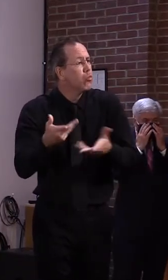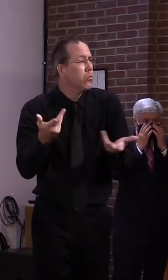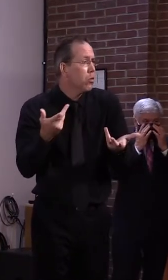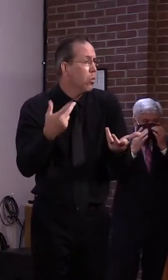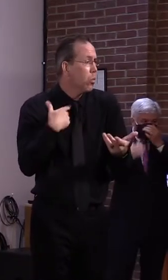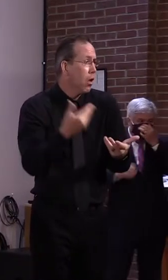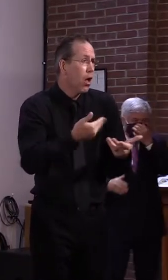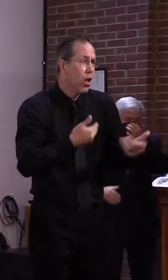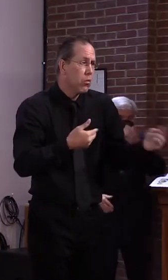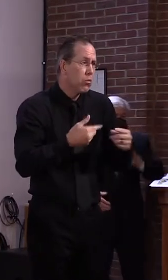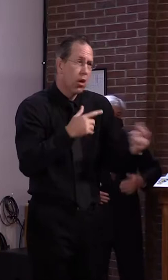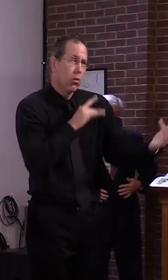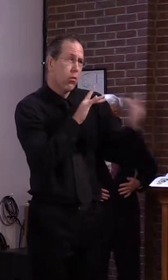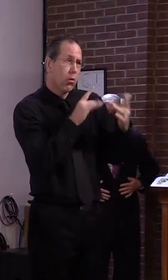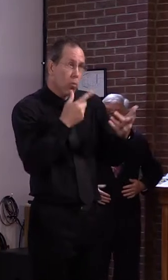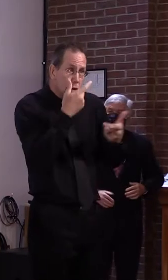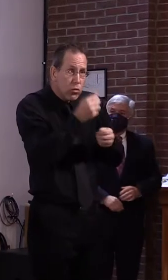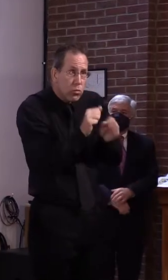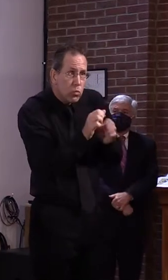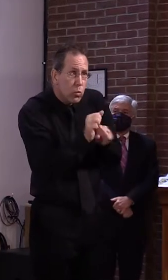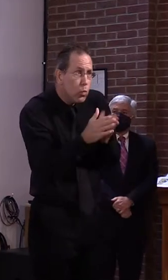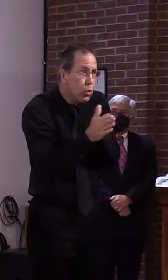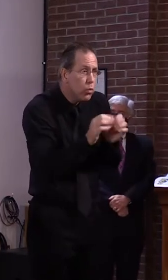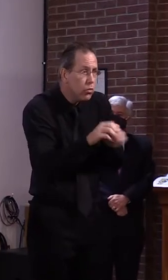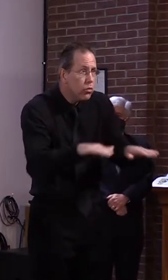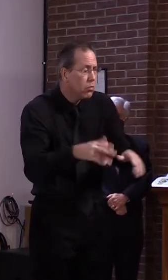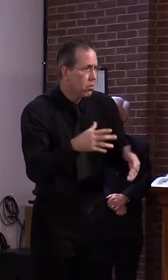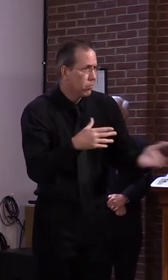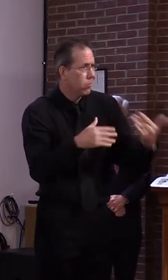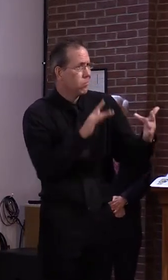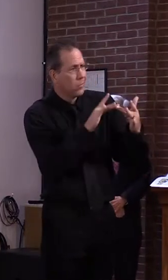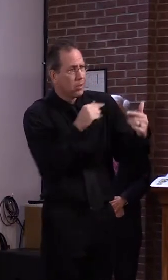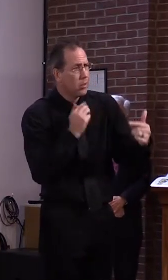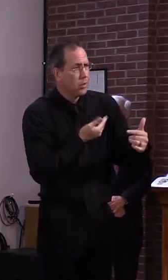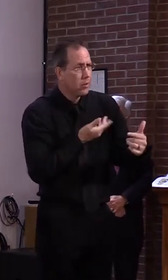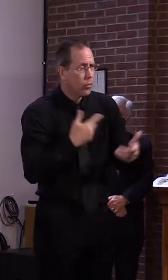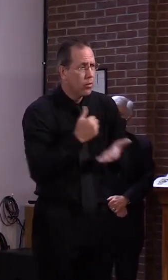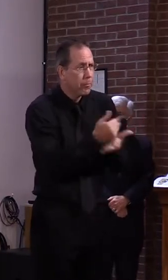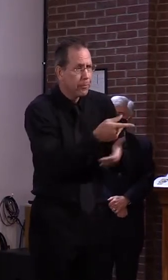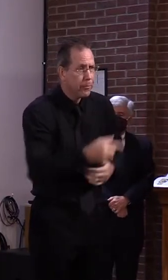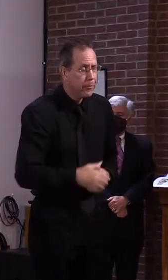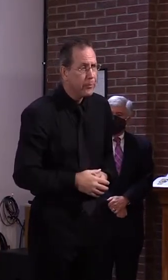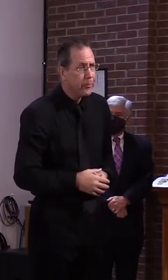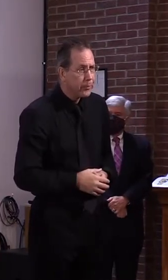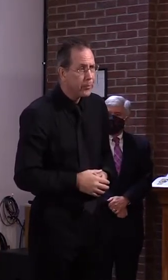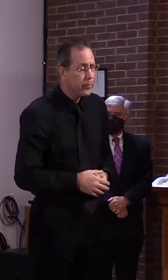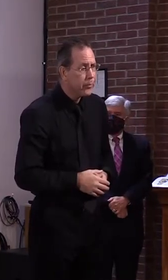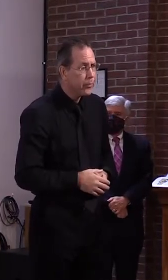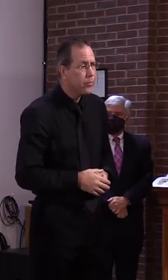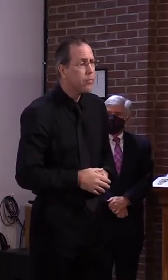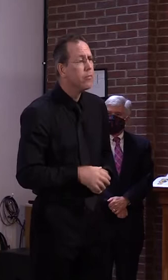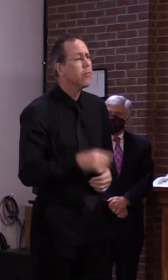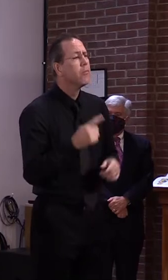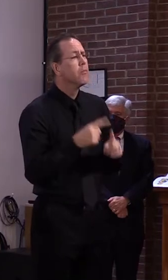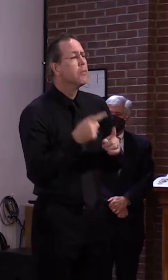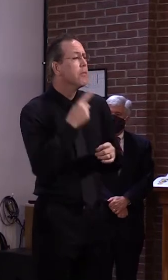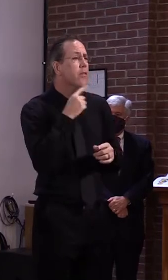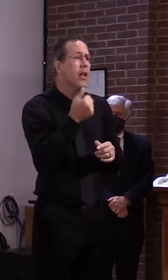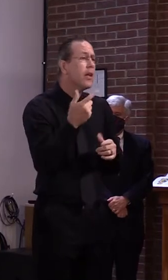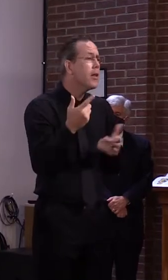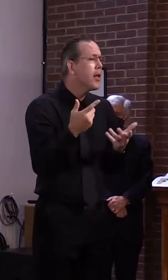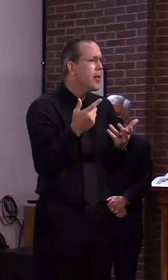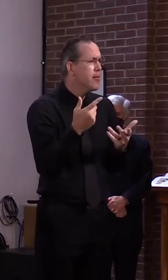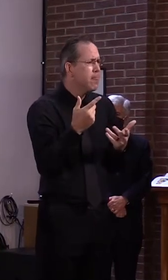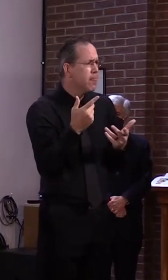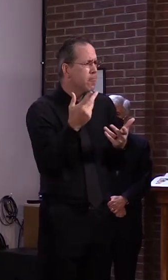right now. So I think that's an important factor as well. I want to remind everyone, for those who are wondering why we didn't anticipate this